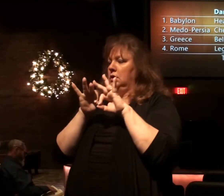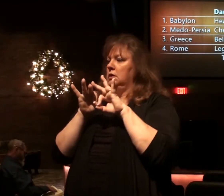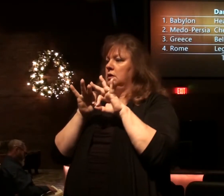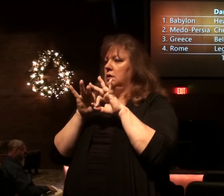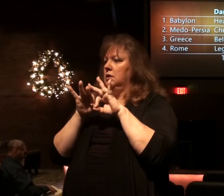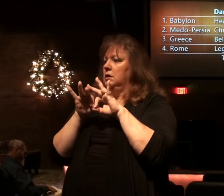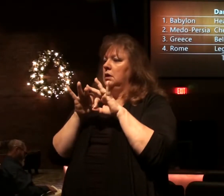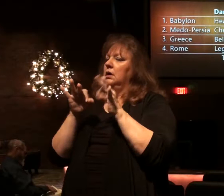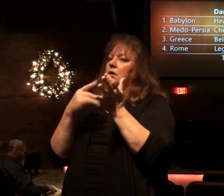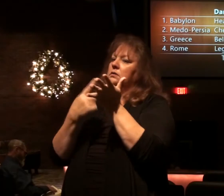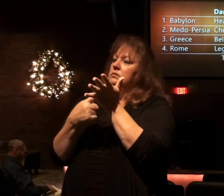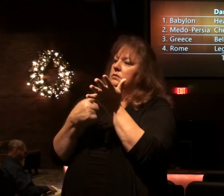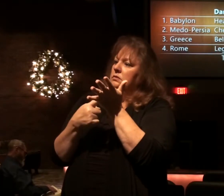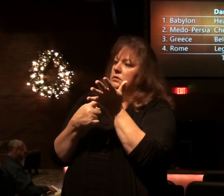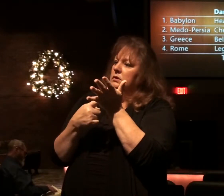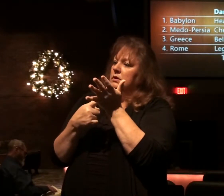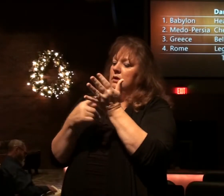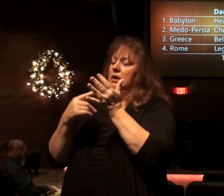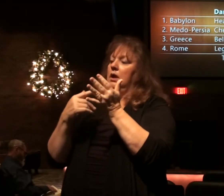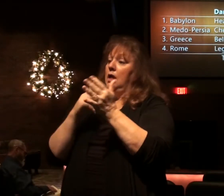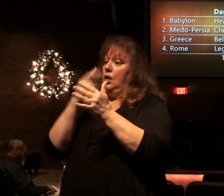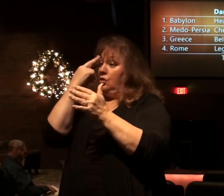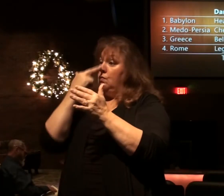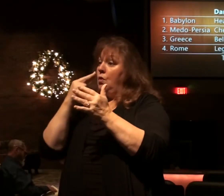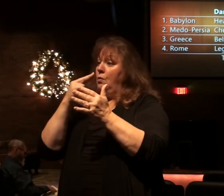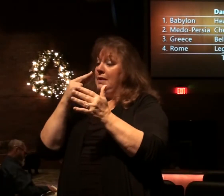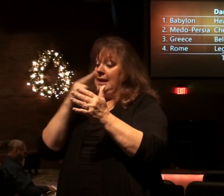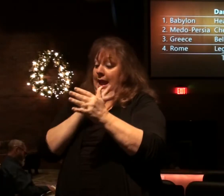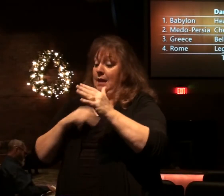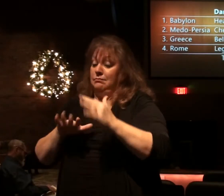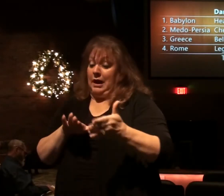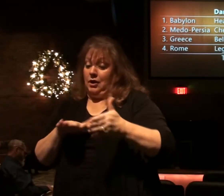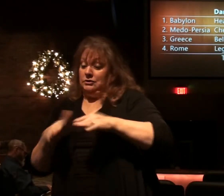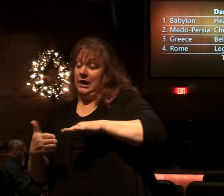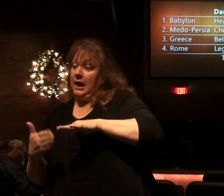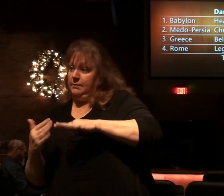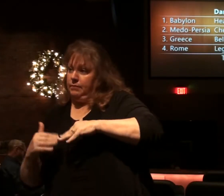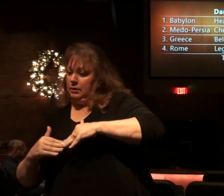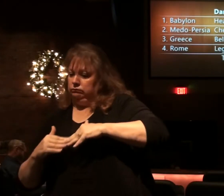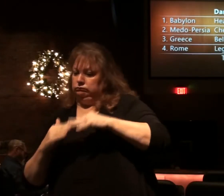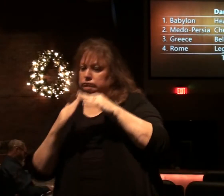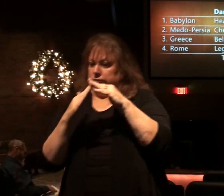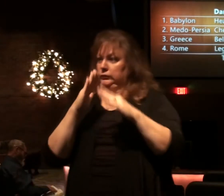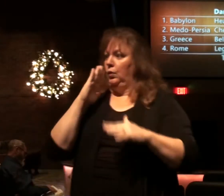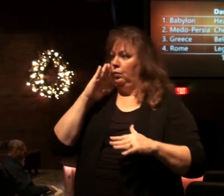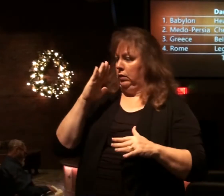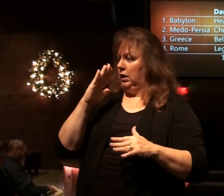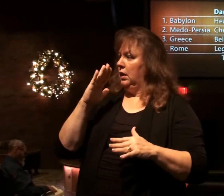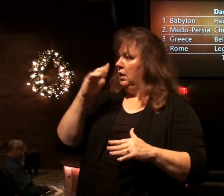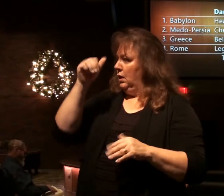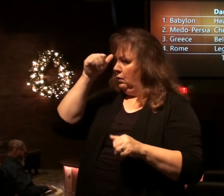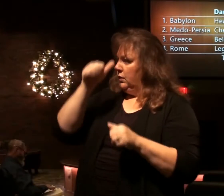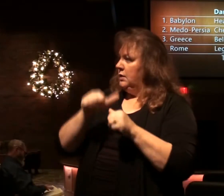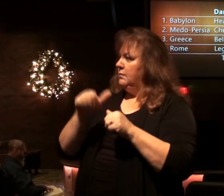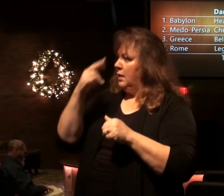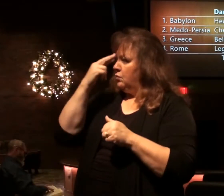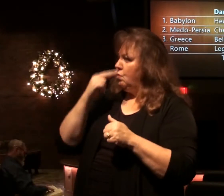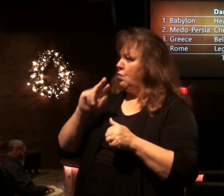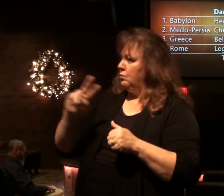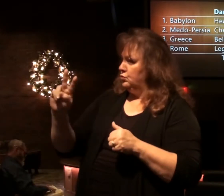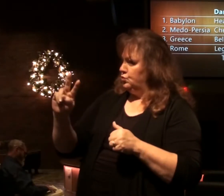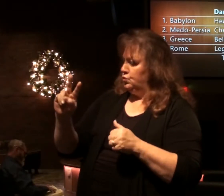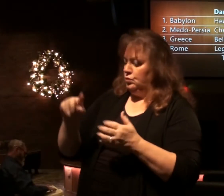That's why we talk about a revived Roman Empire. And remember in chapter 2, the toes were partly